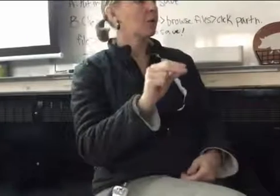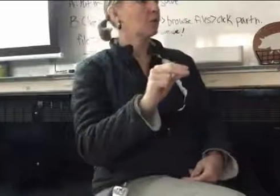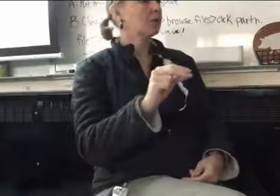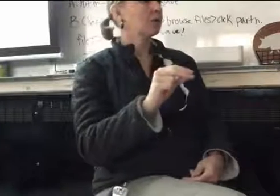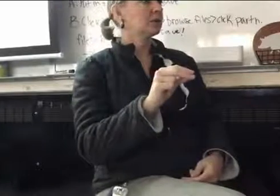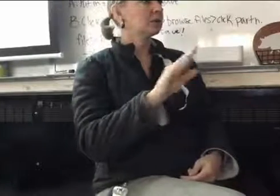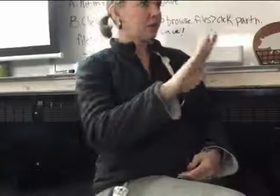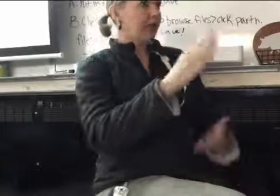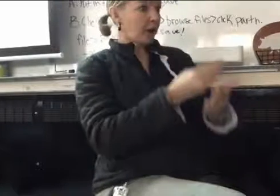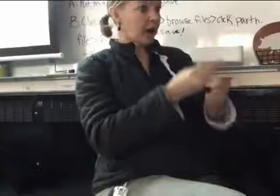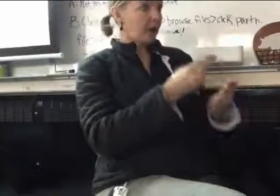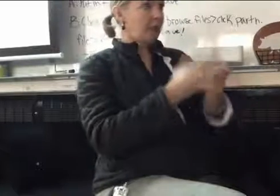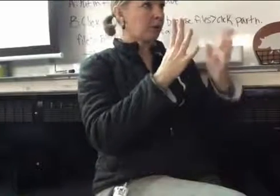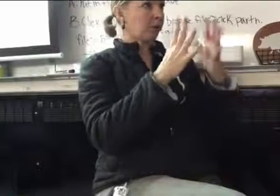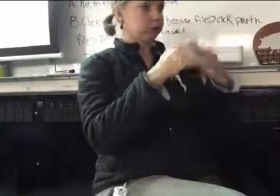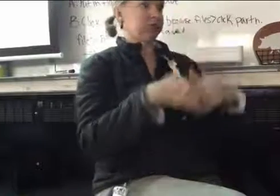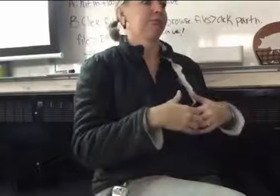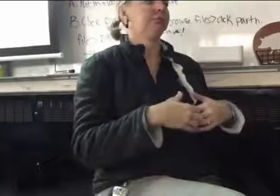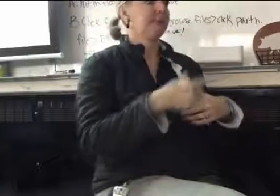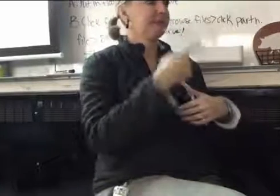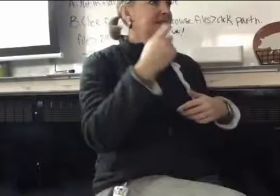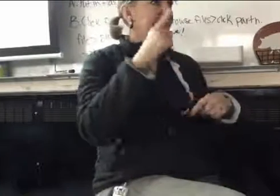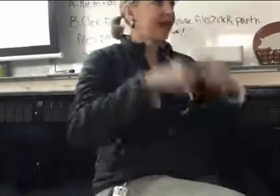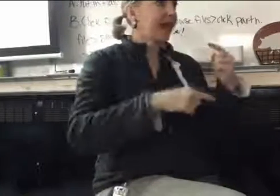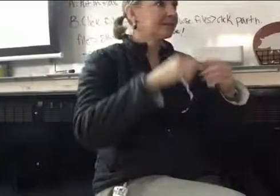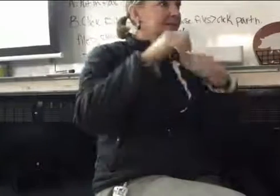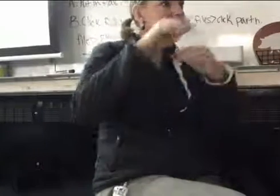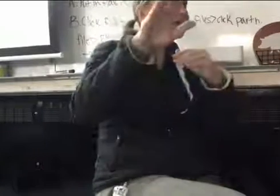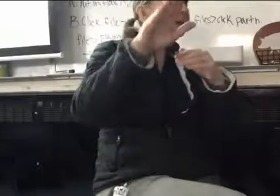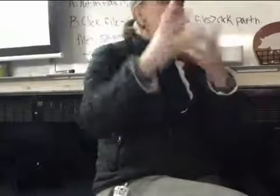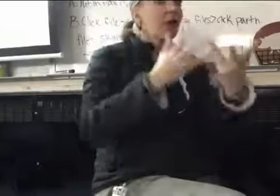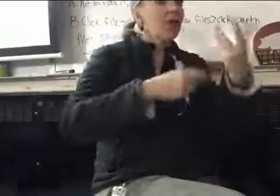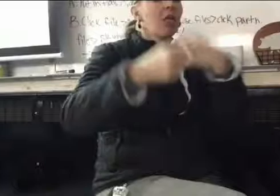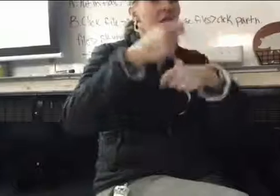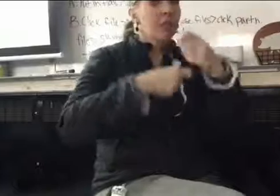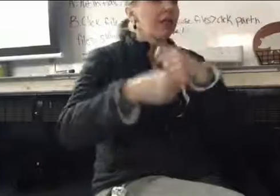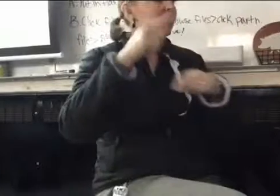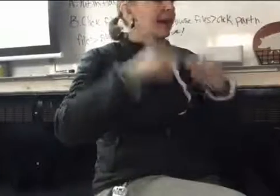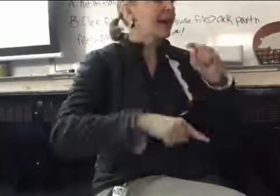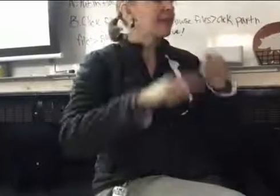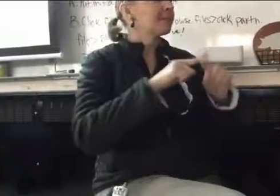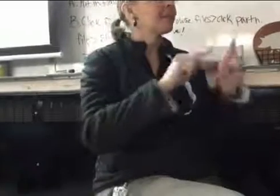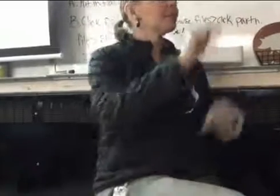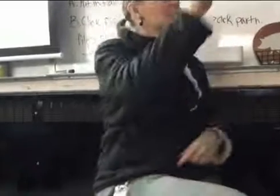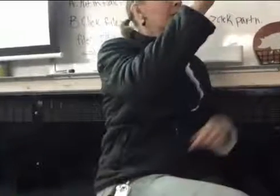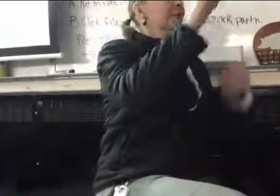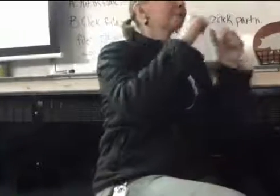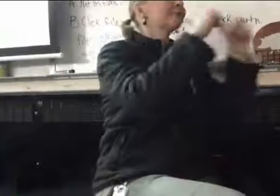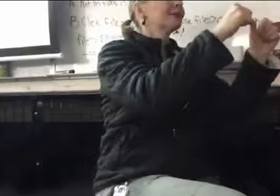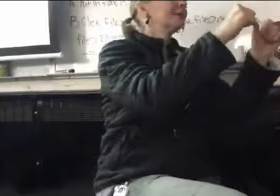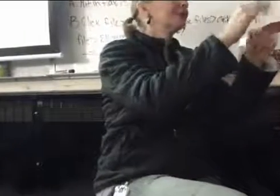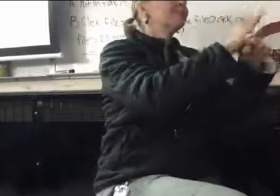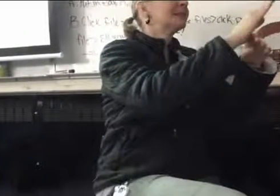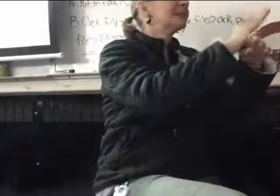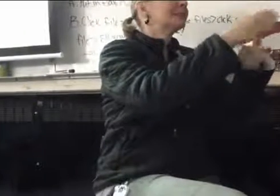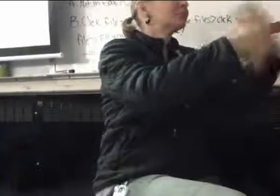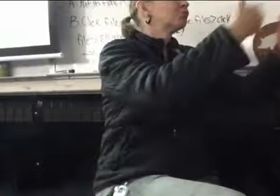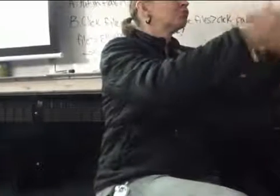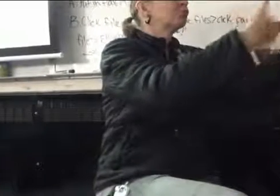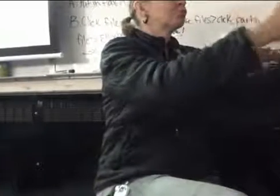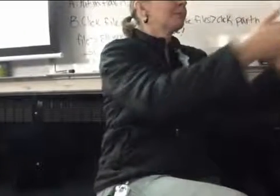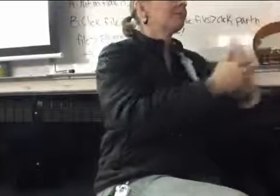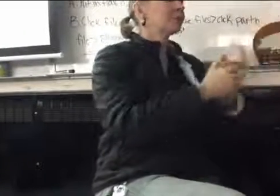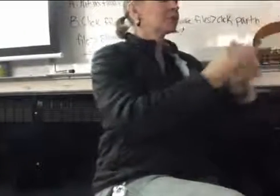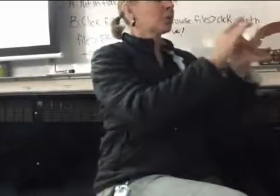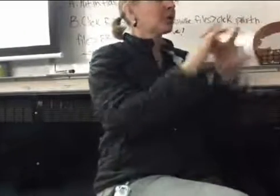economy collapses, whilst in the North, those textile mills and things like that are able to continue to keep running. Now, in terms of economics, if you will